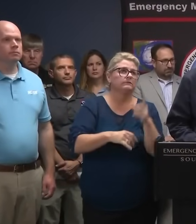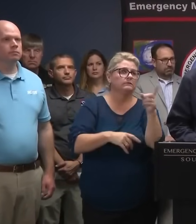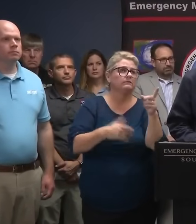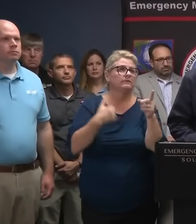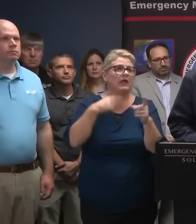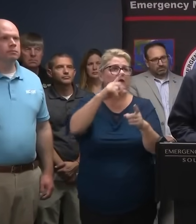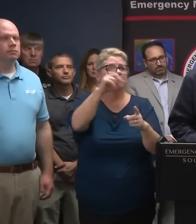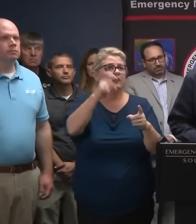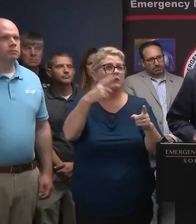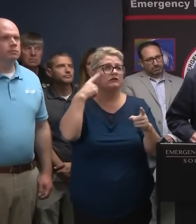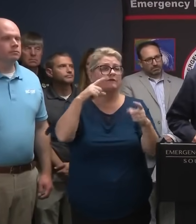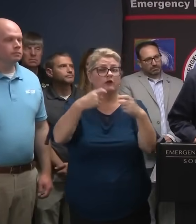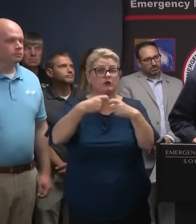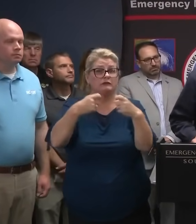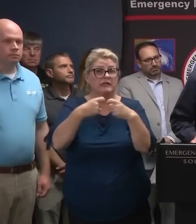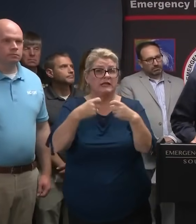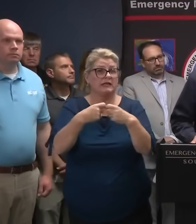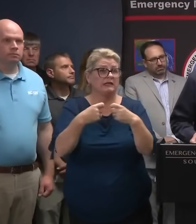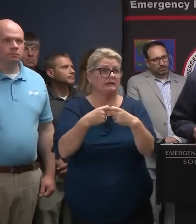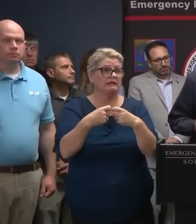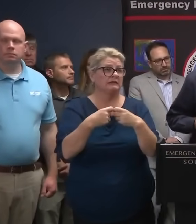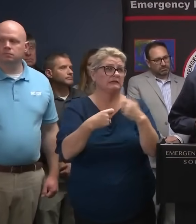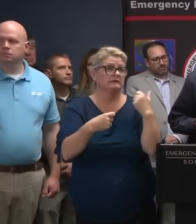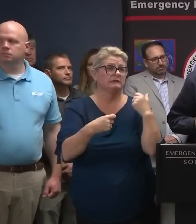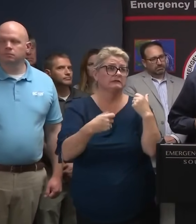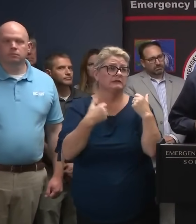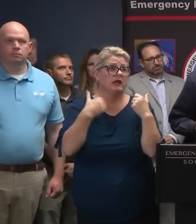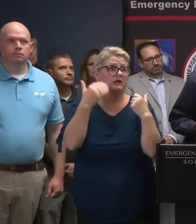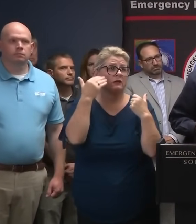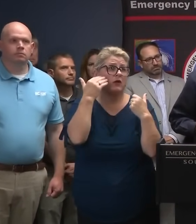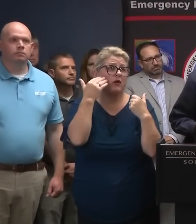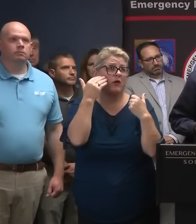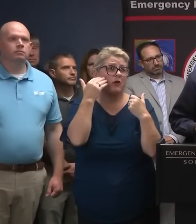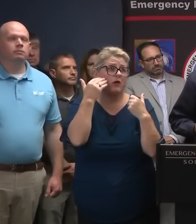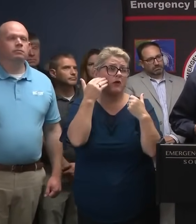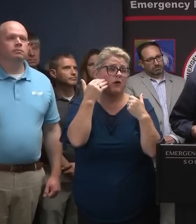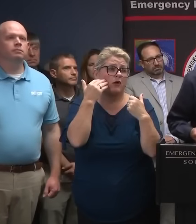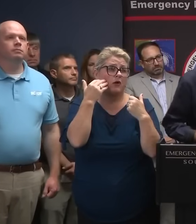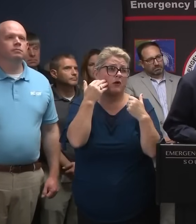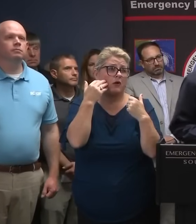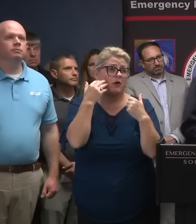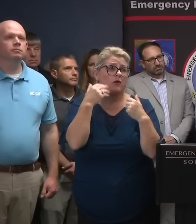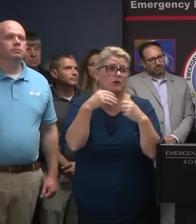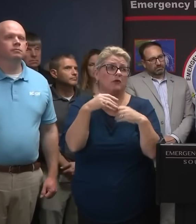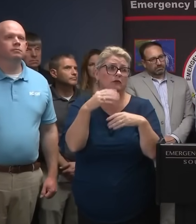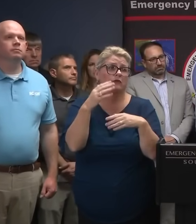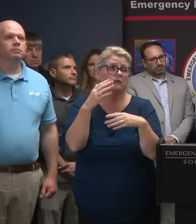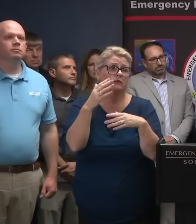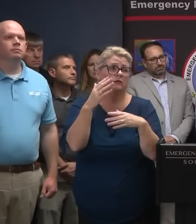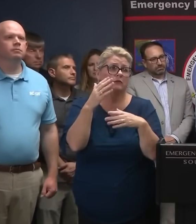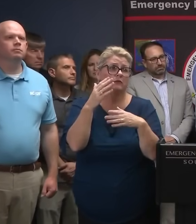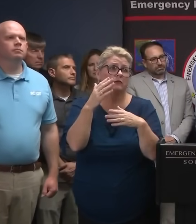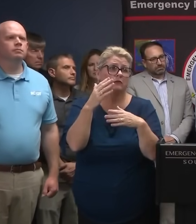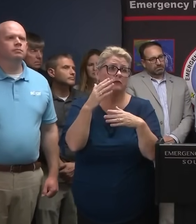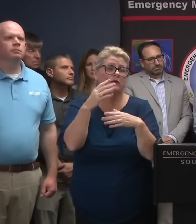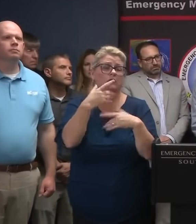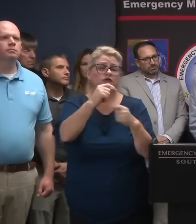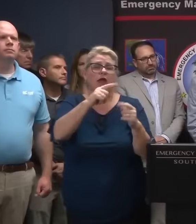I actually had a question for the utilities. I know that there's been a lot of grid resiliency work done ahead of the